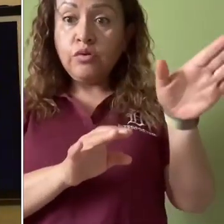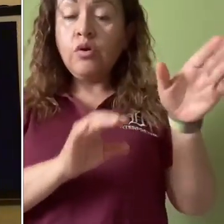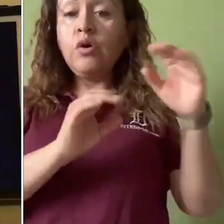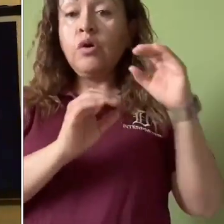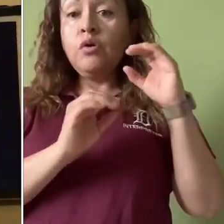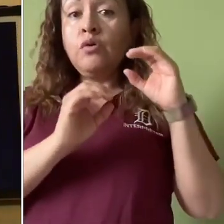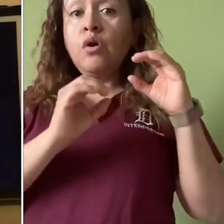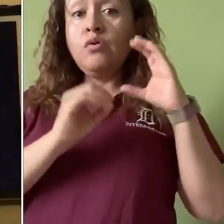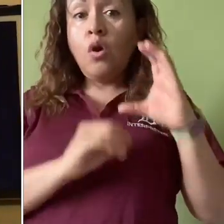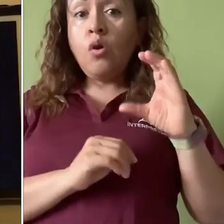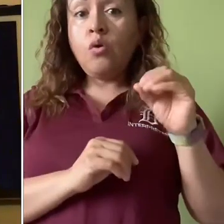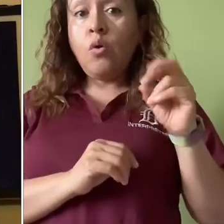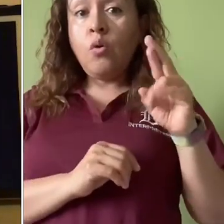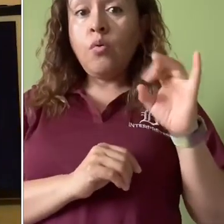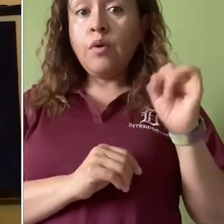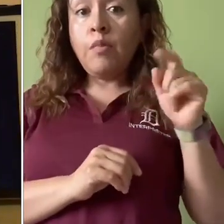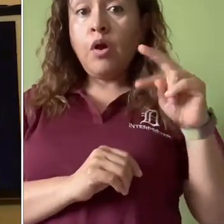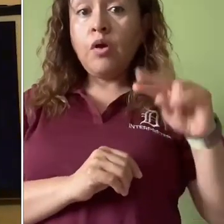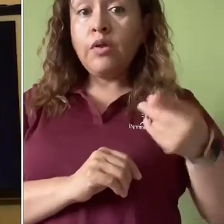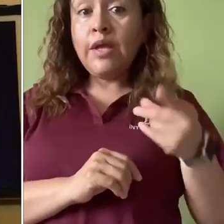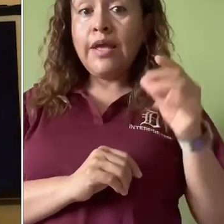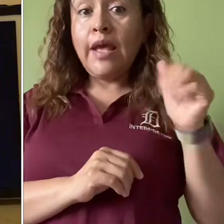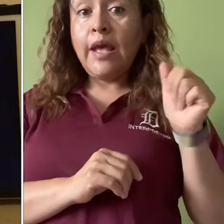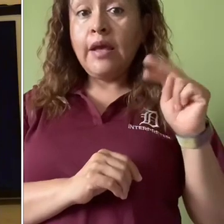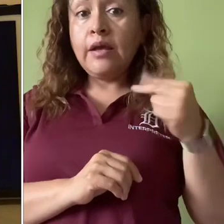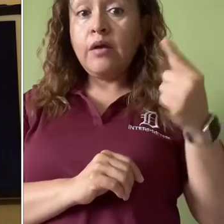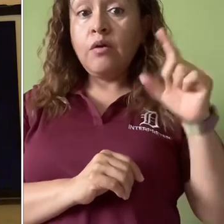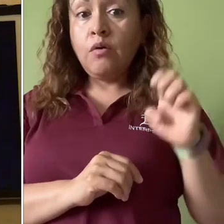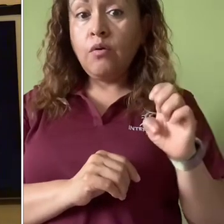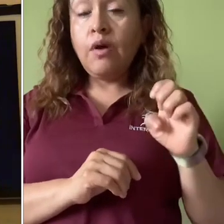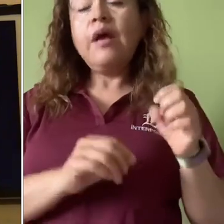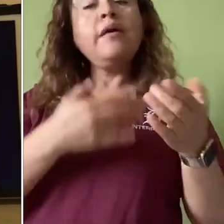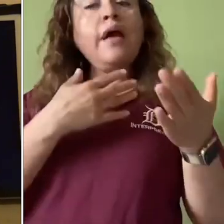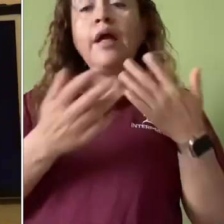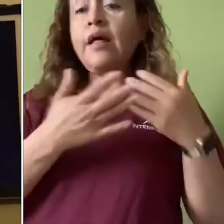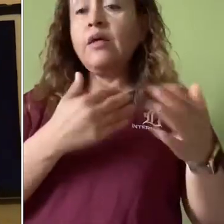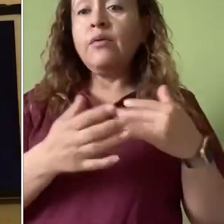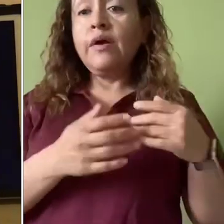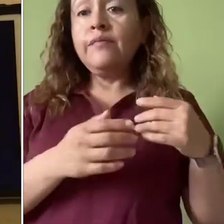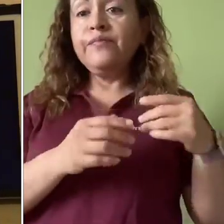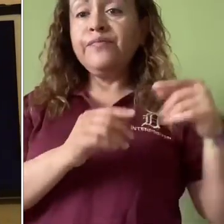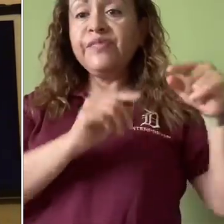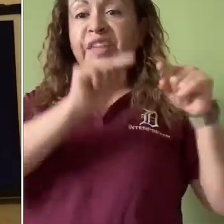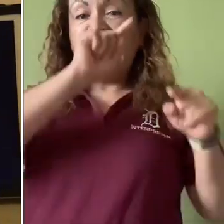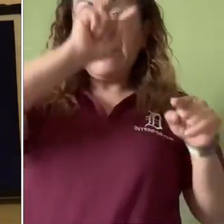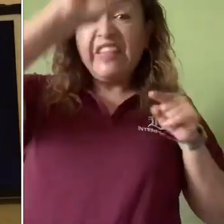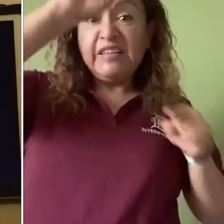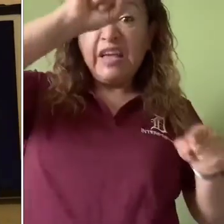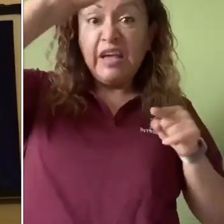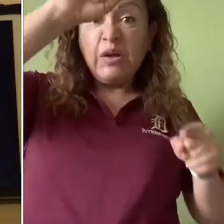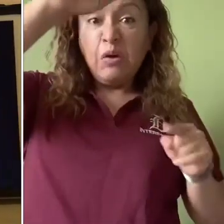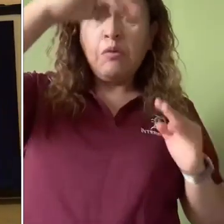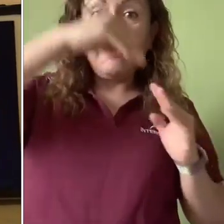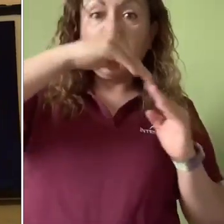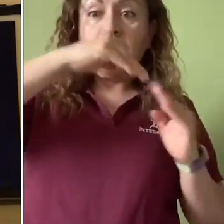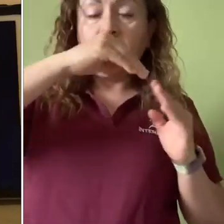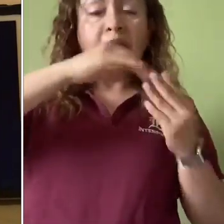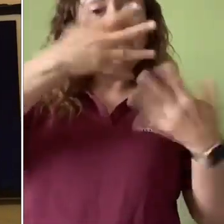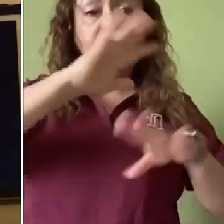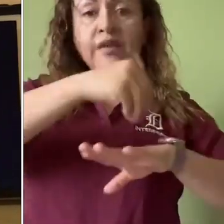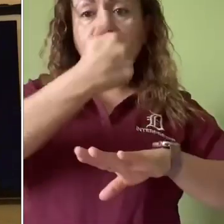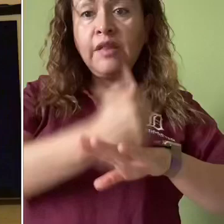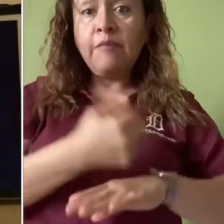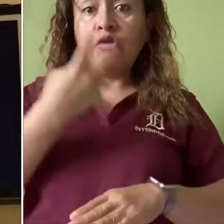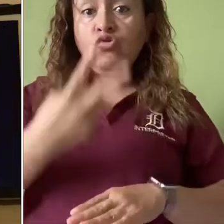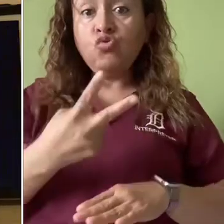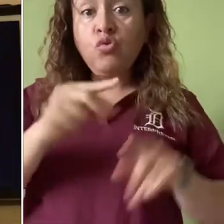you would have a corresponding angle with CDE right up here, and that this one's just vertical. Either way, this angle and this angle are going to be